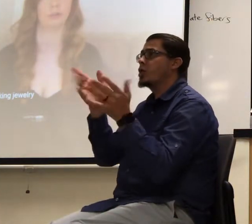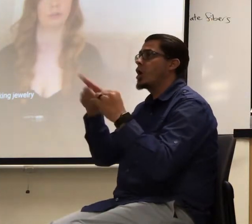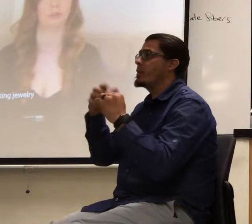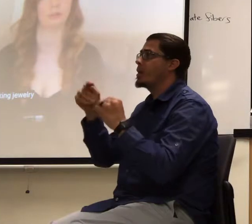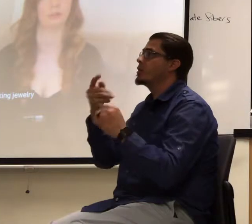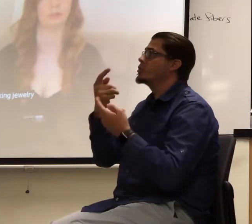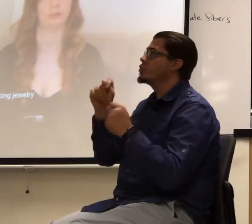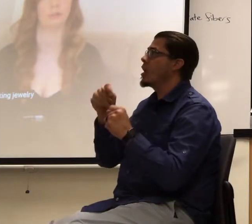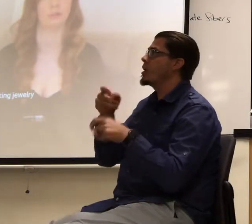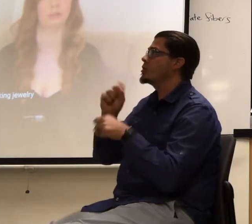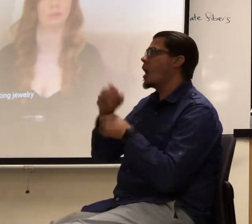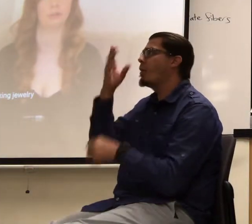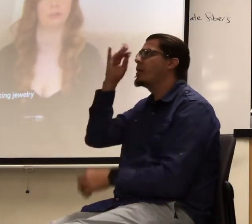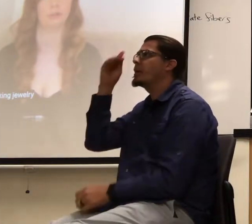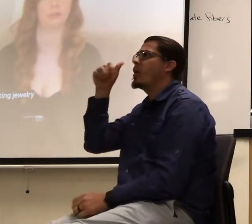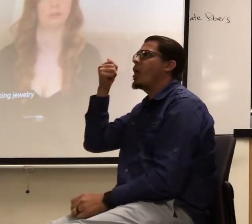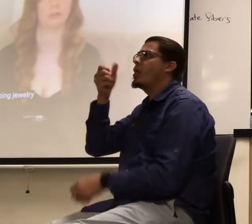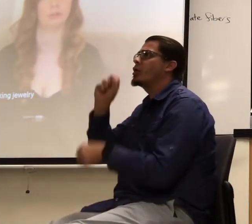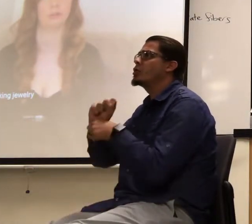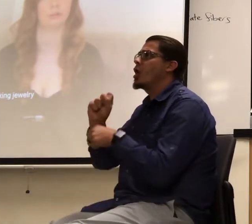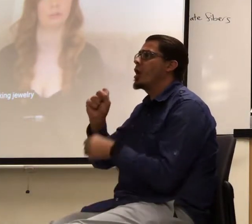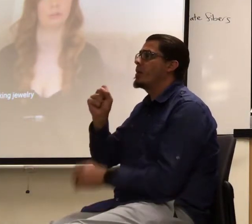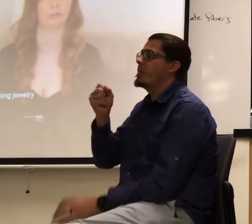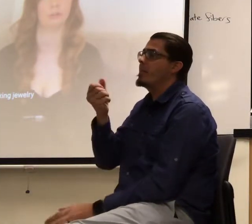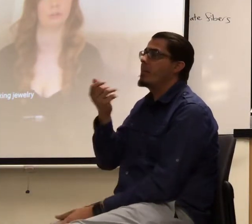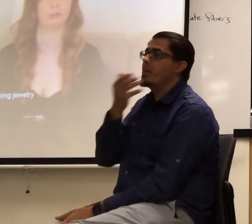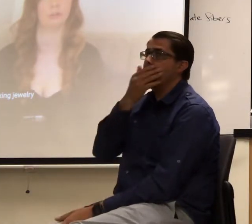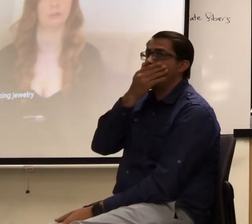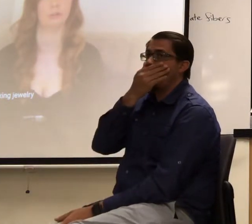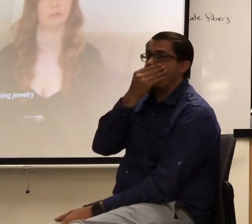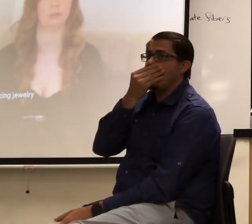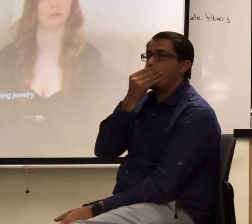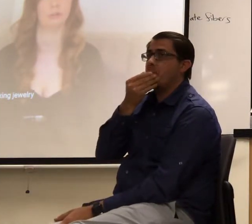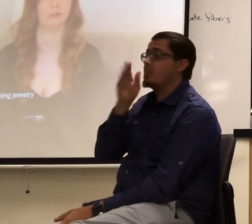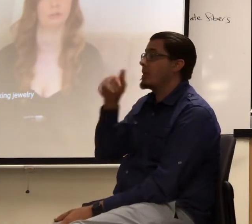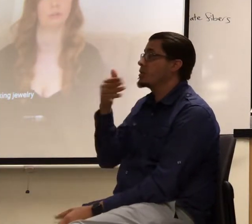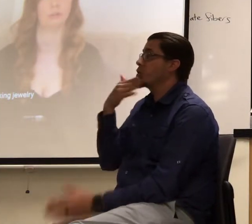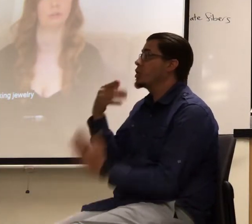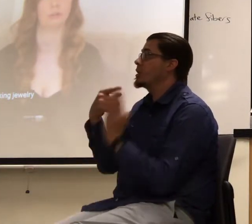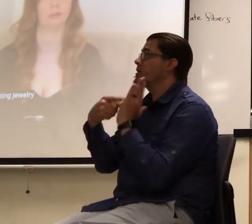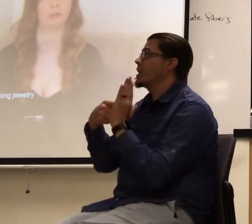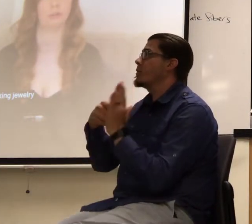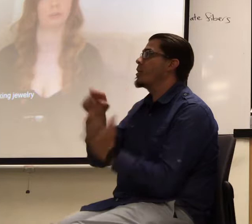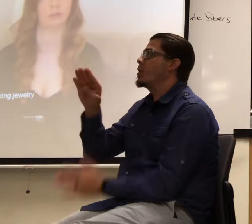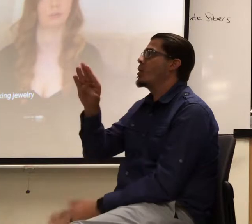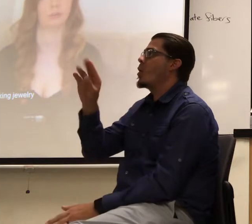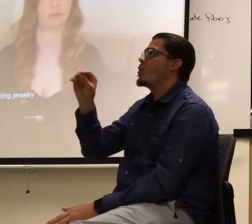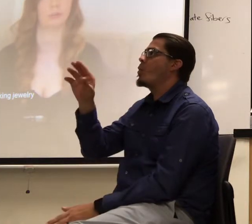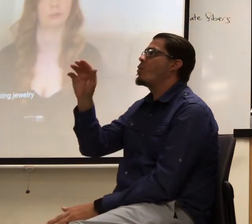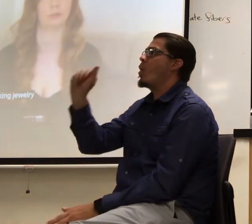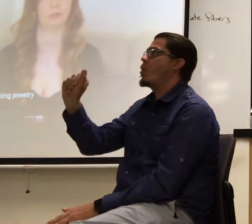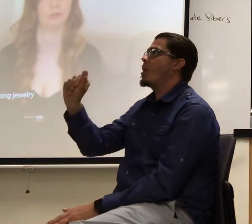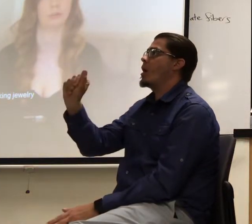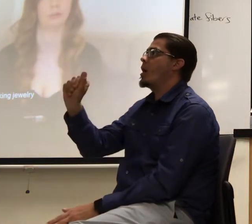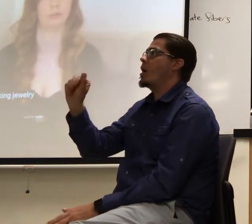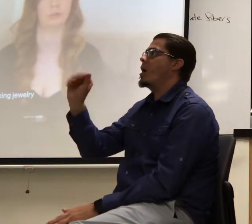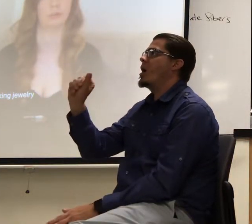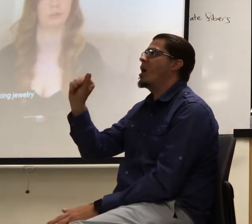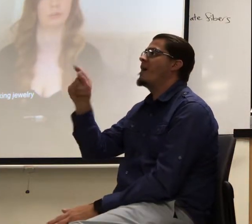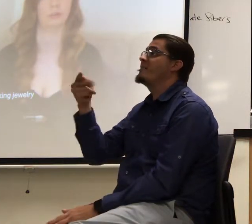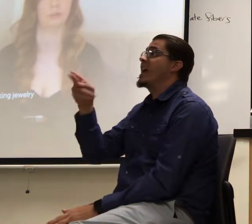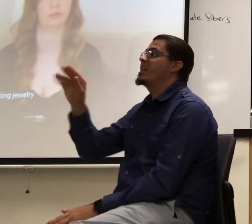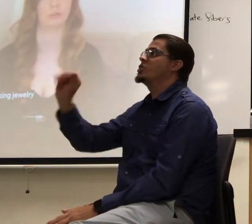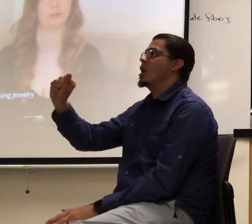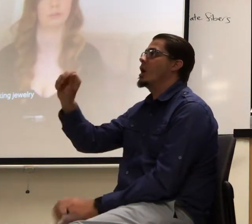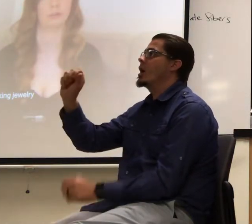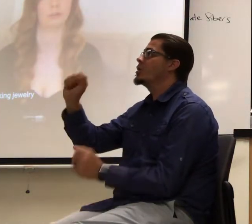down a job, thinking about other jobs as all young people do. So that's a great example of Broca's aphasia and how you can improve. The